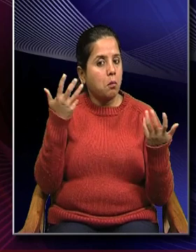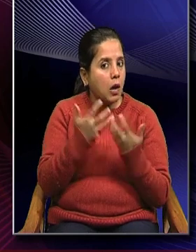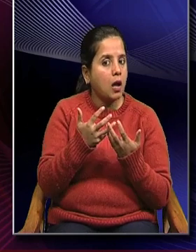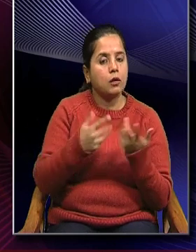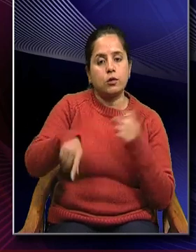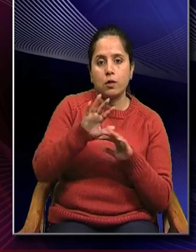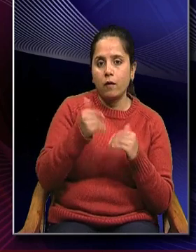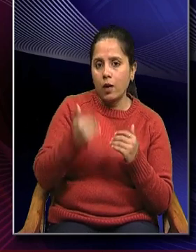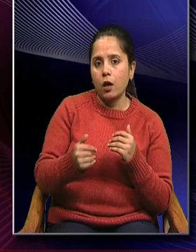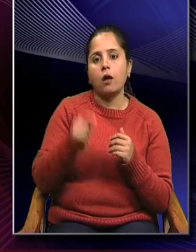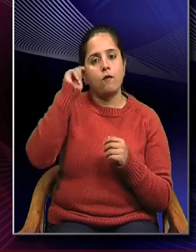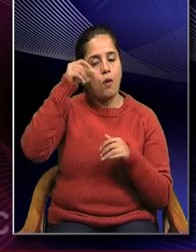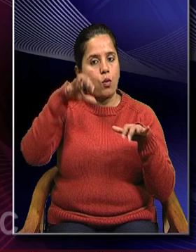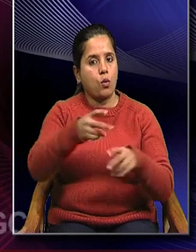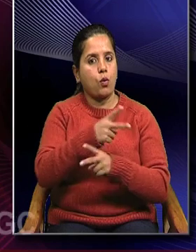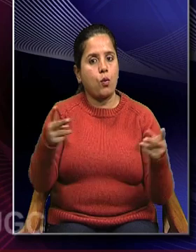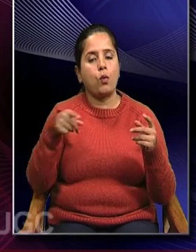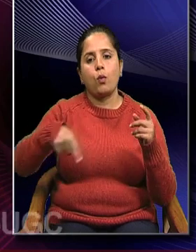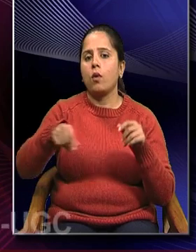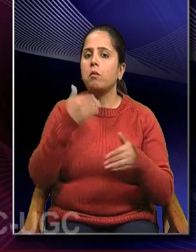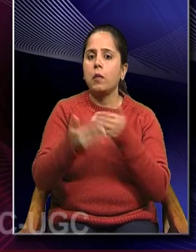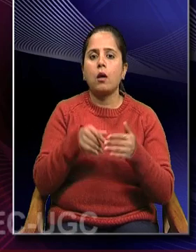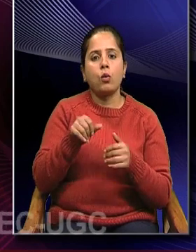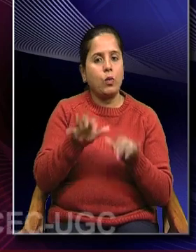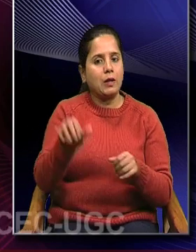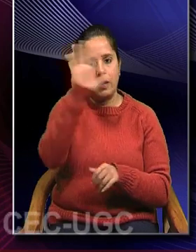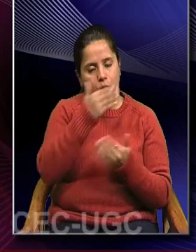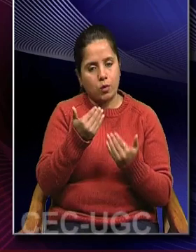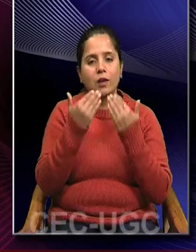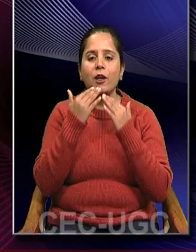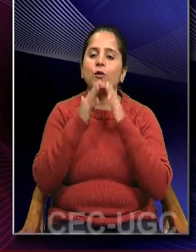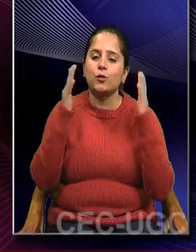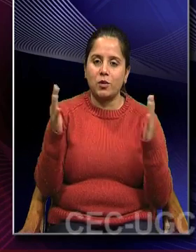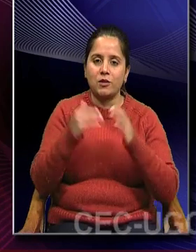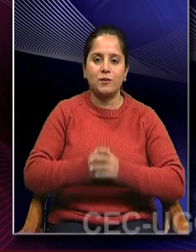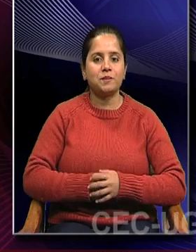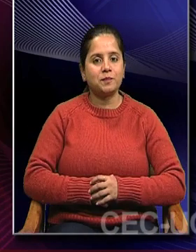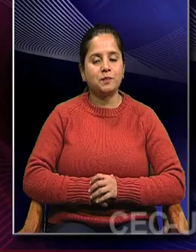to the colonial empire which they were able to establish in India. Thank you very much.